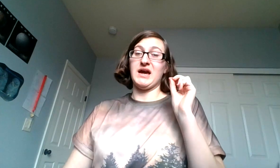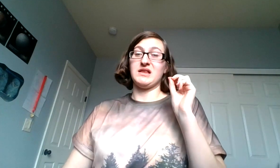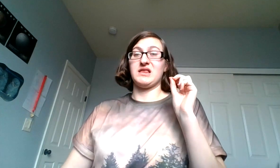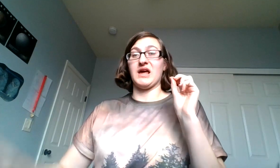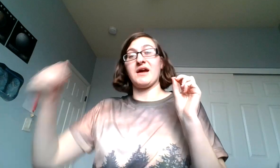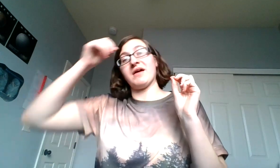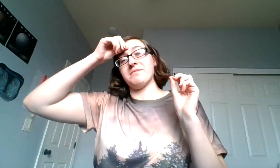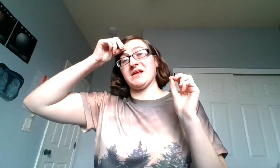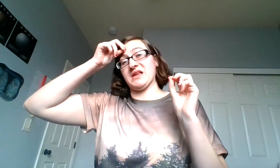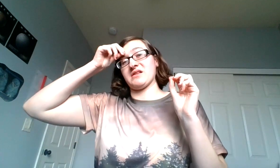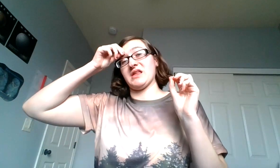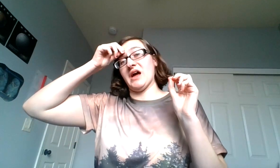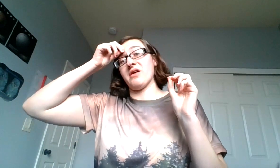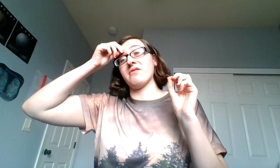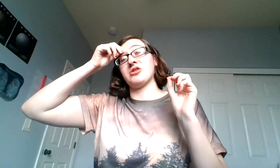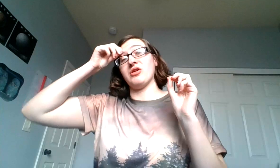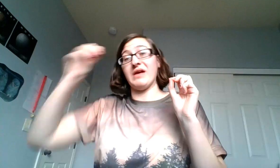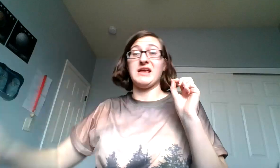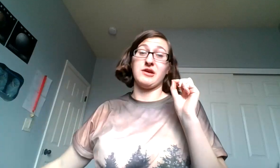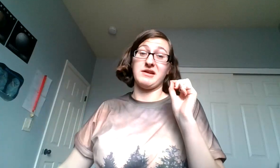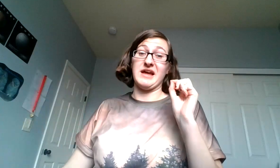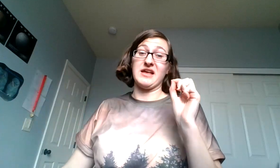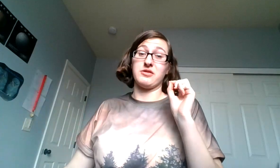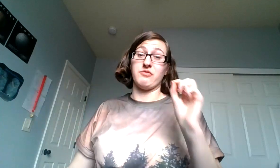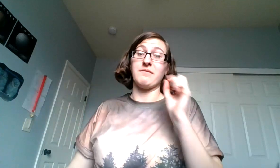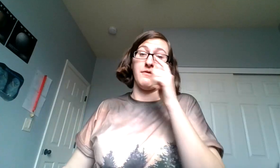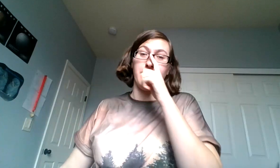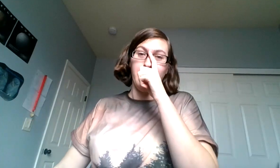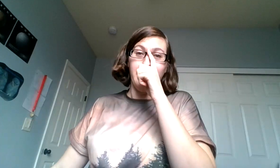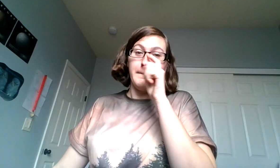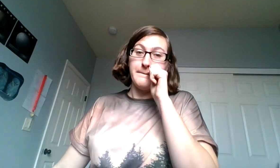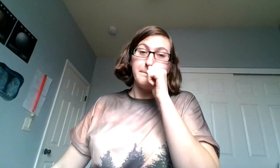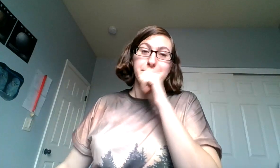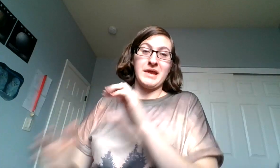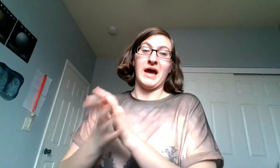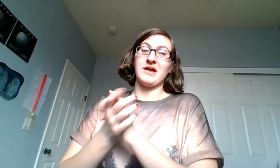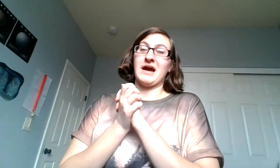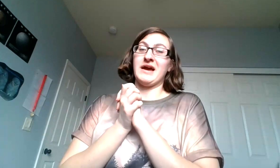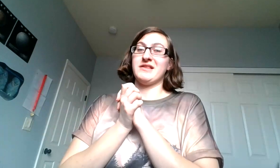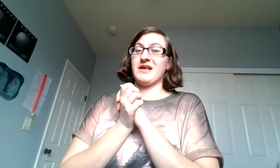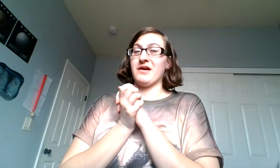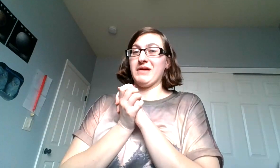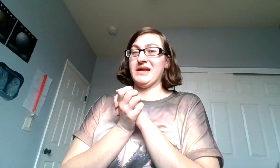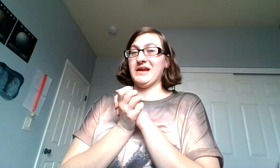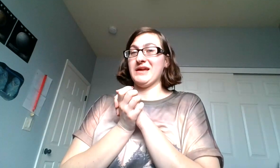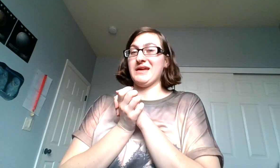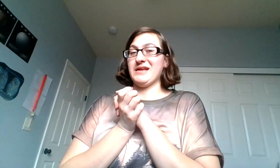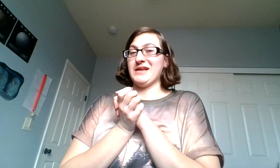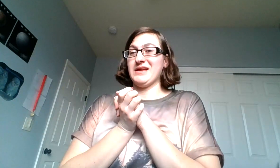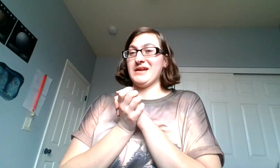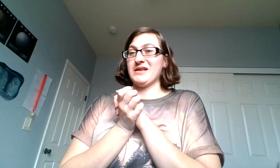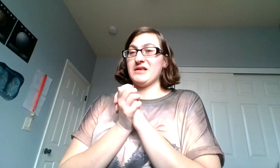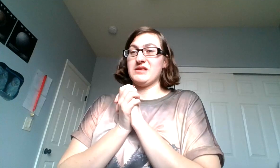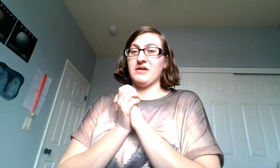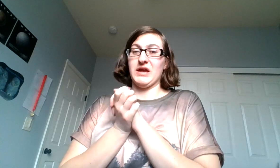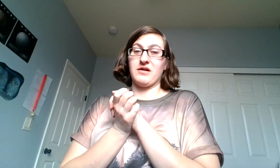my channel and my second channel to the next level. Are you guys ready to hear what I'm about